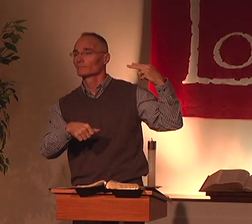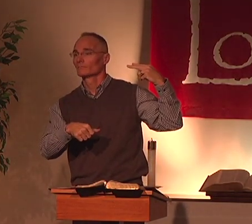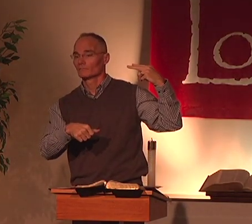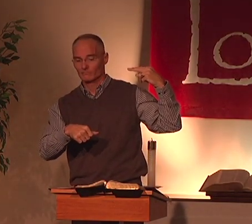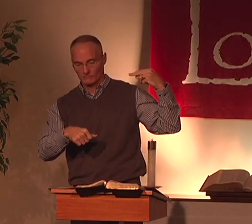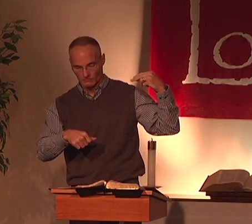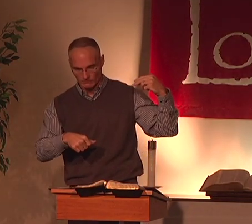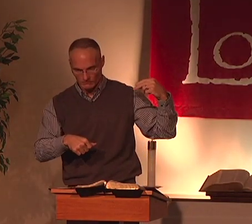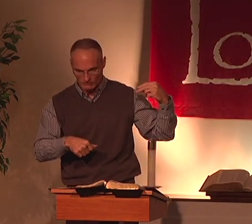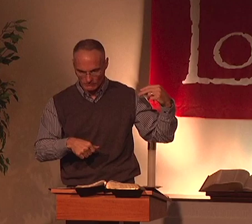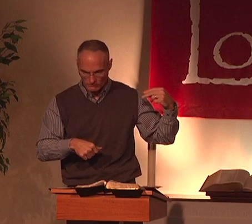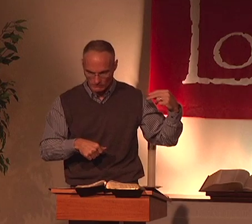down